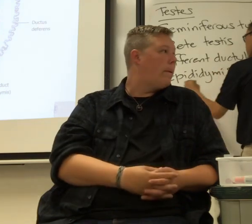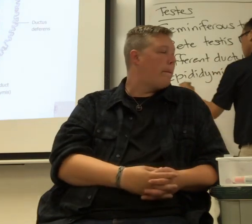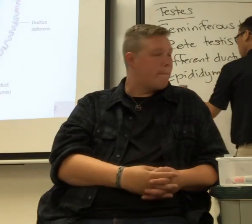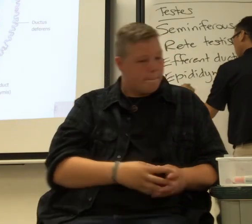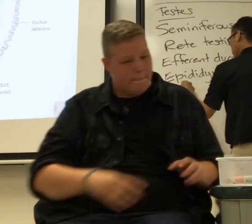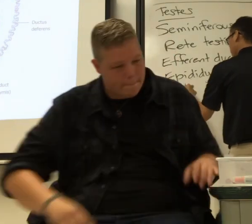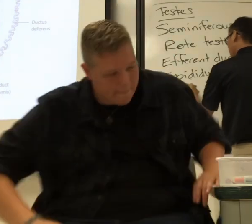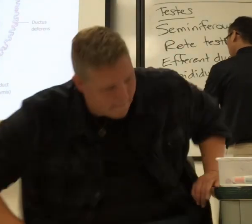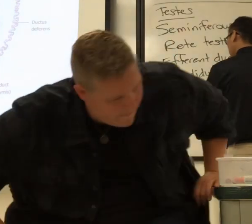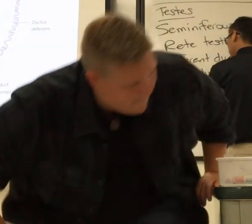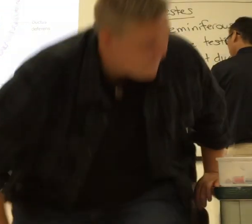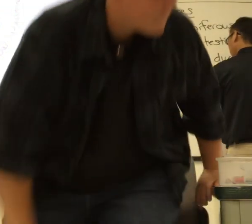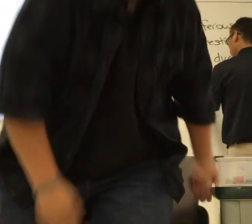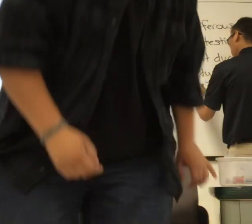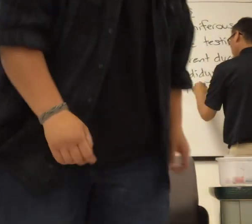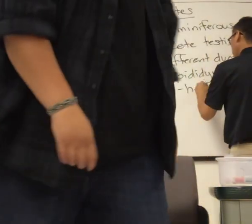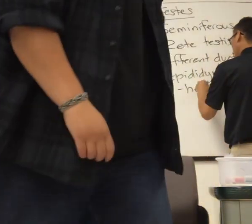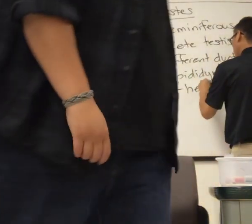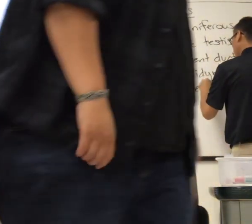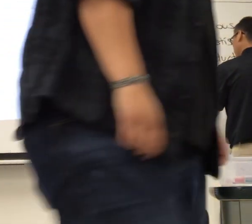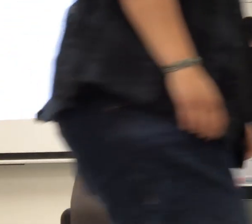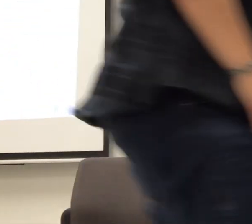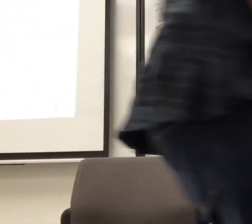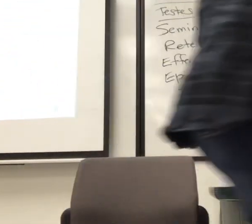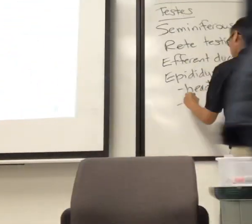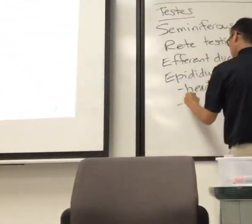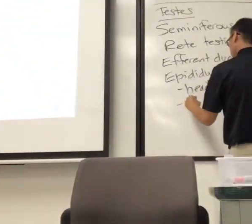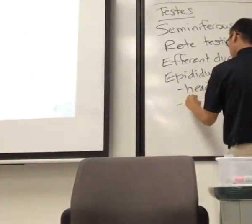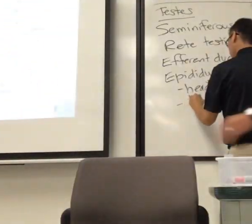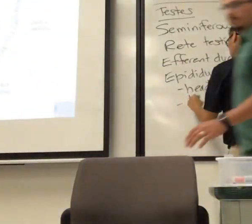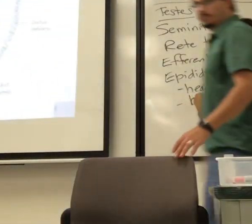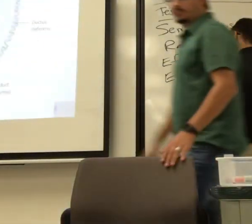D-I-D-Y-M-I-S. Remember, there's a head, body, tail of the epididymis.